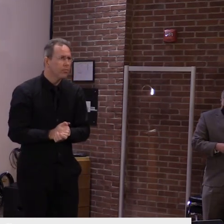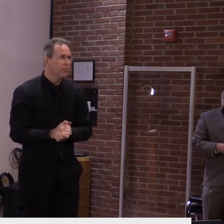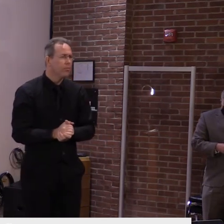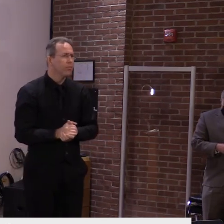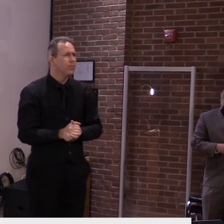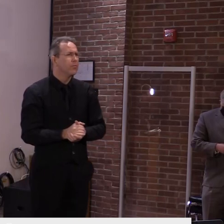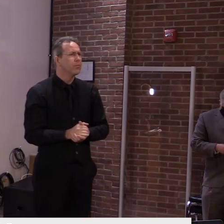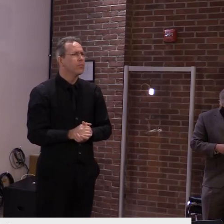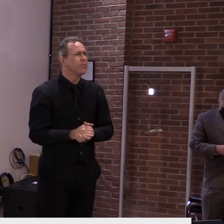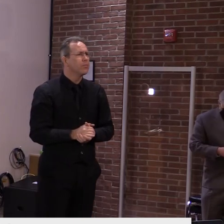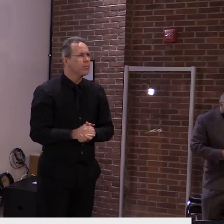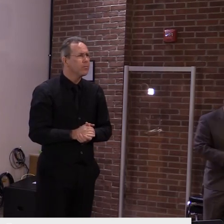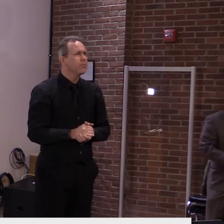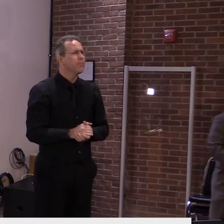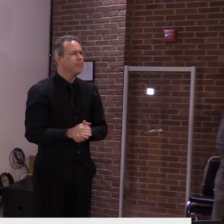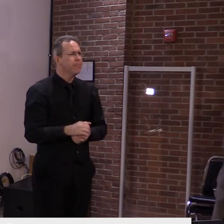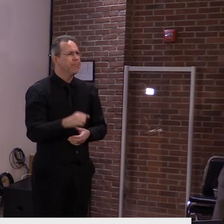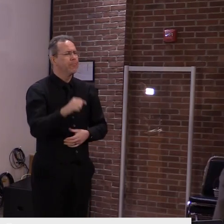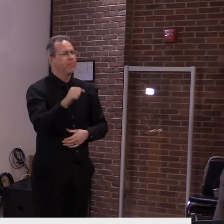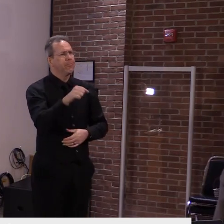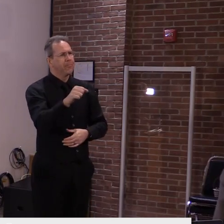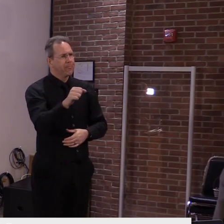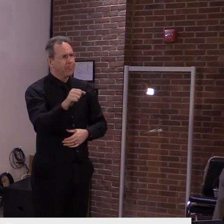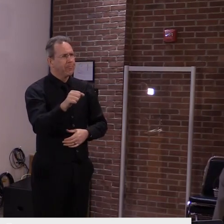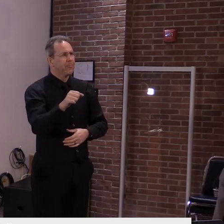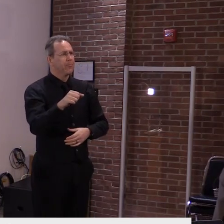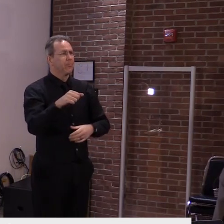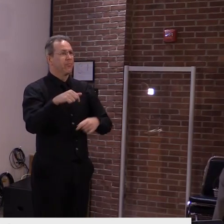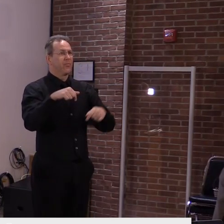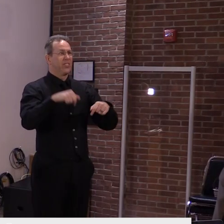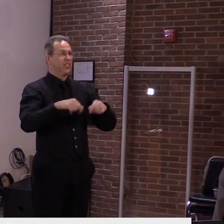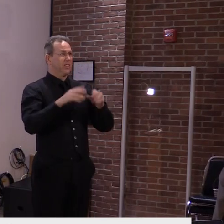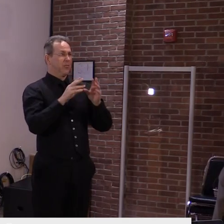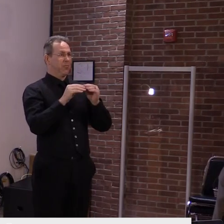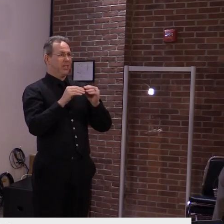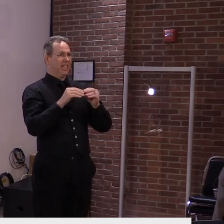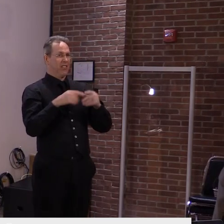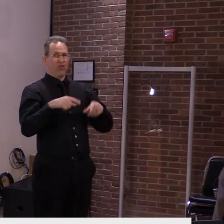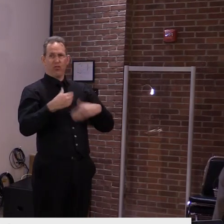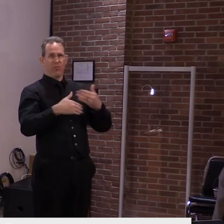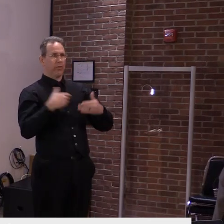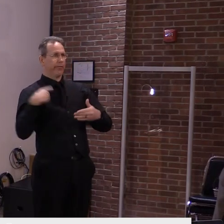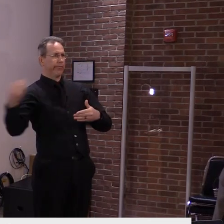Yes, during the course of this press conference, we have been notified that there was some